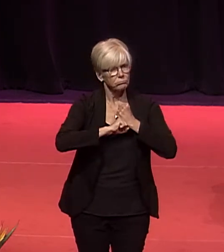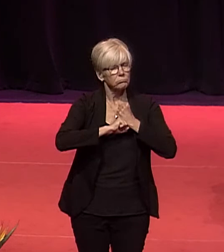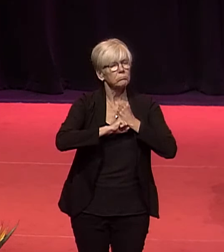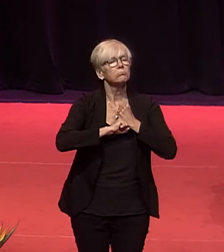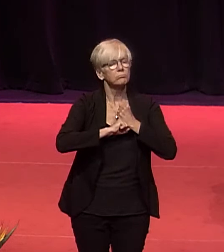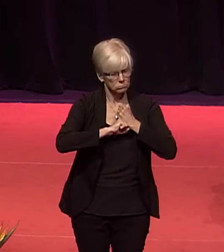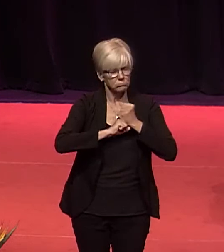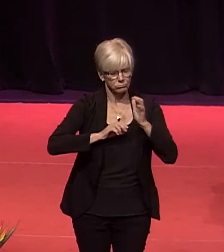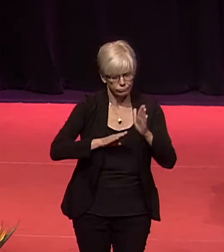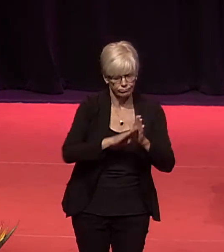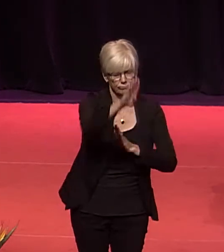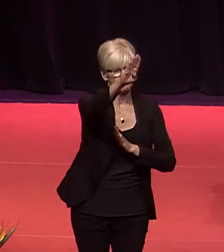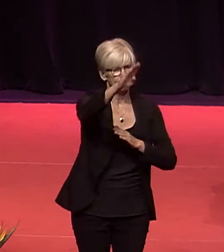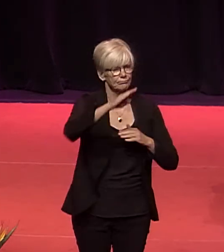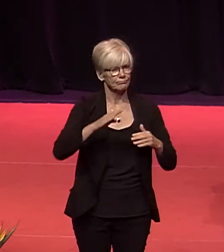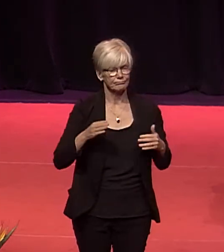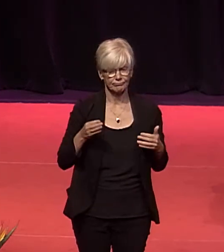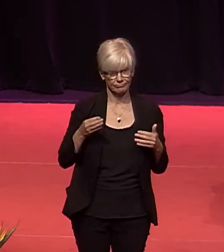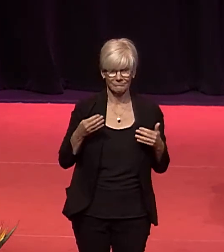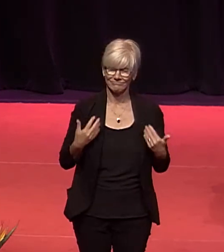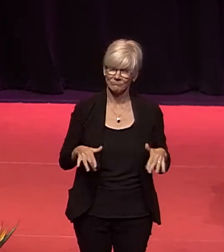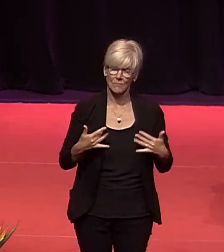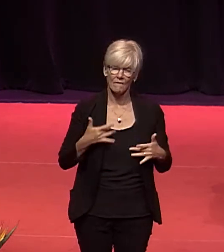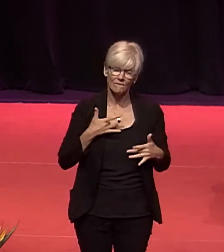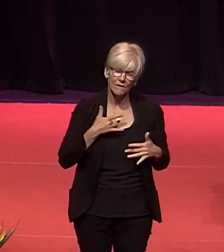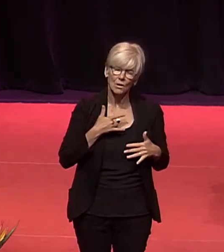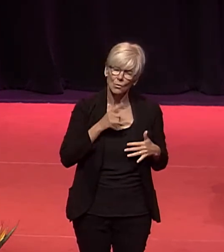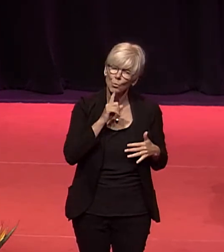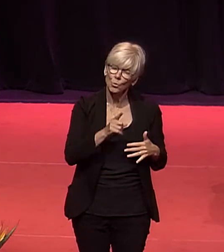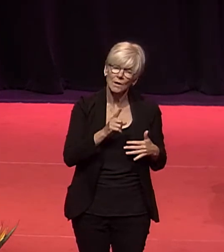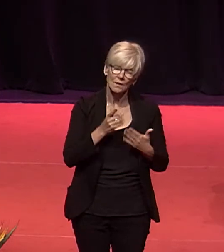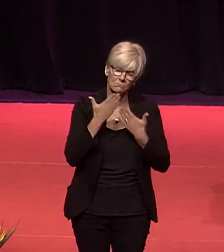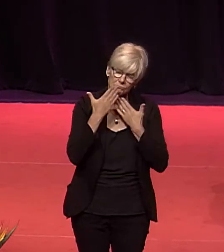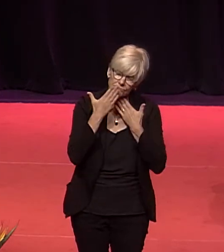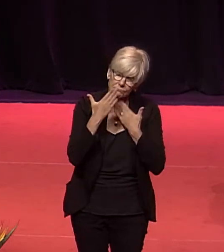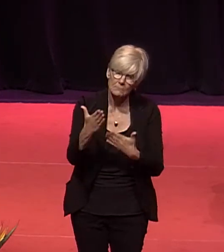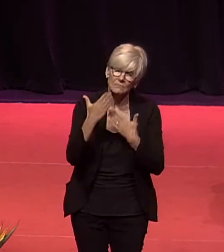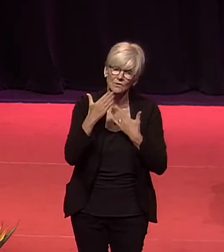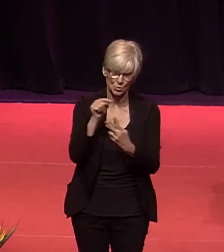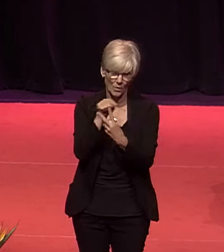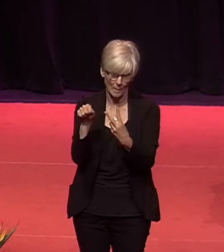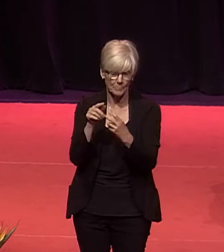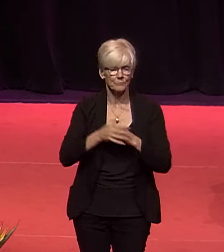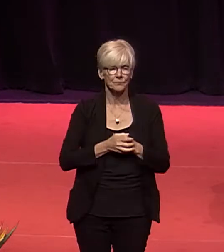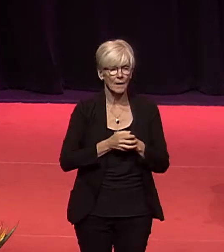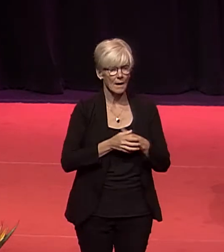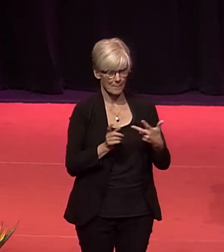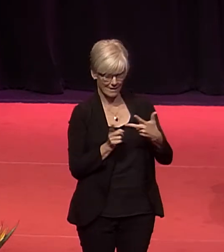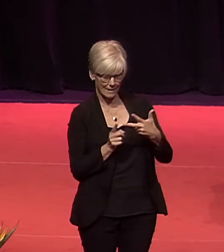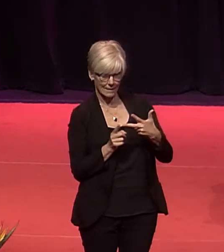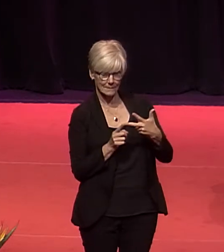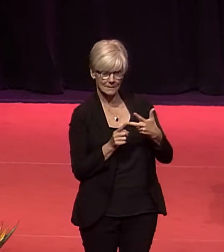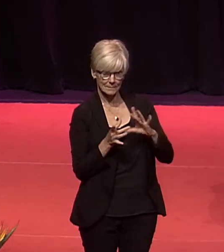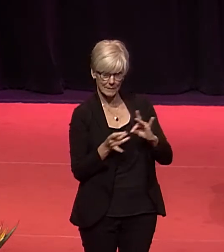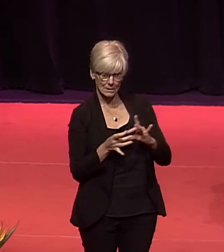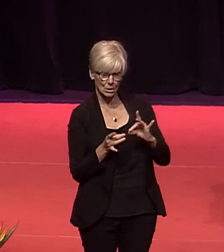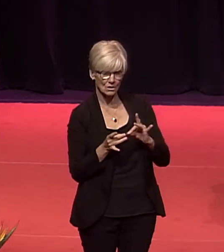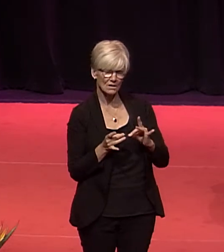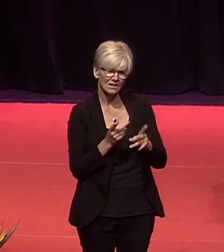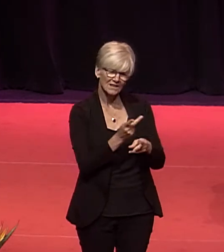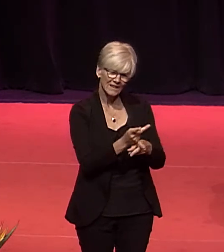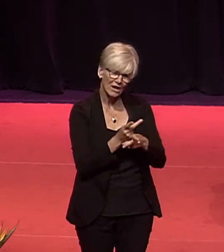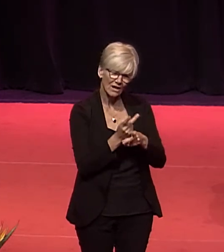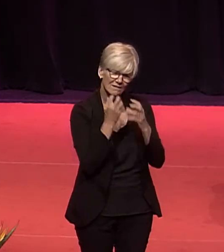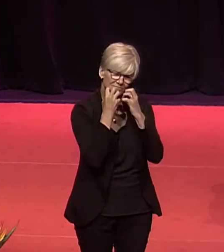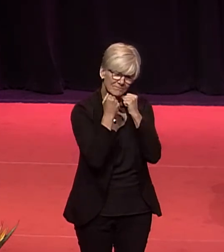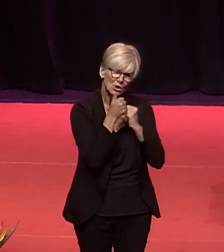accomplished today. And I say that with great humility and gratitude. And my third and final message is to care for yourself and